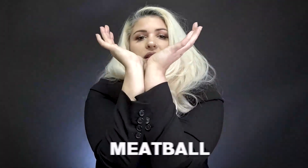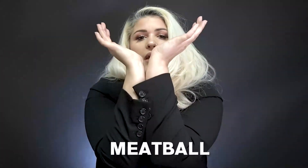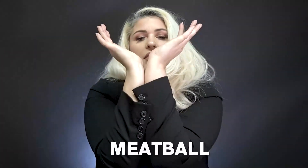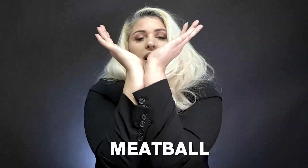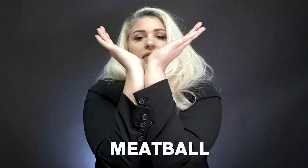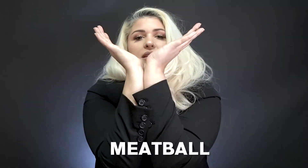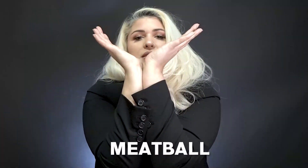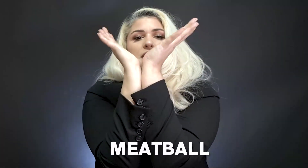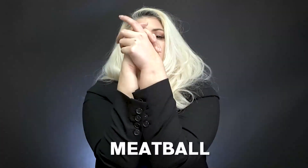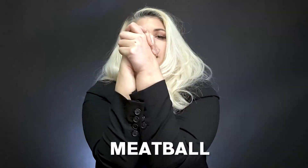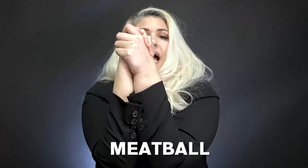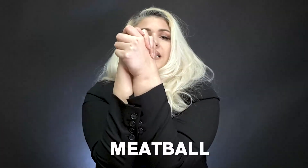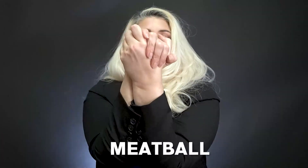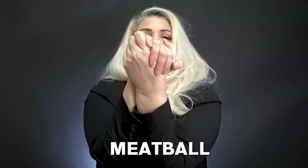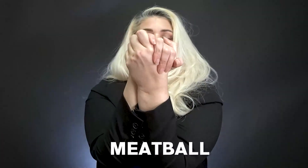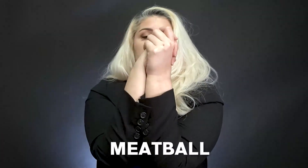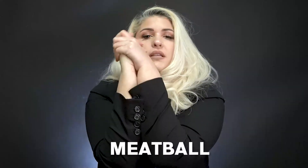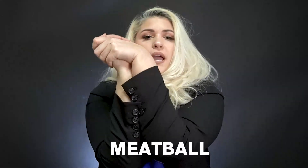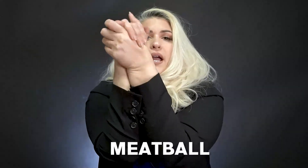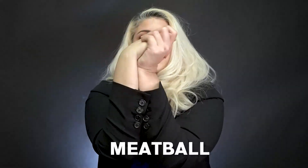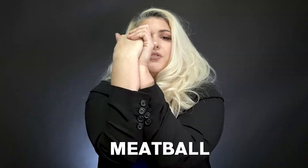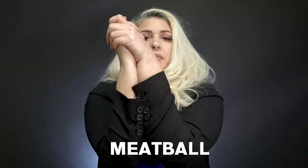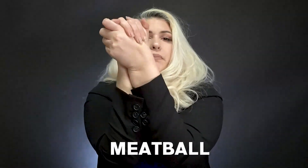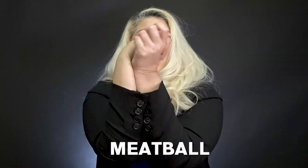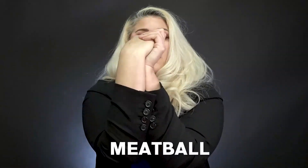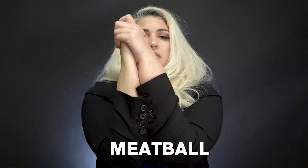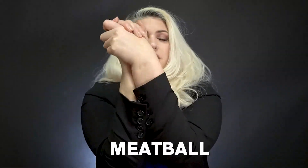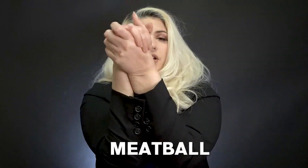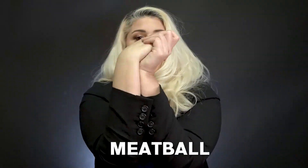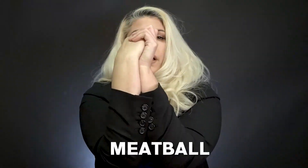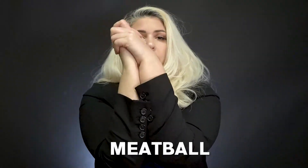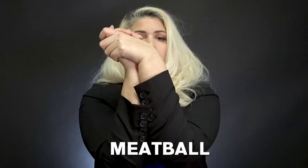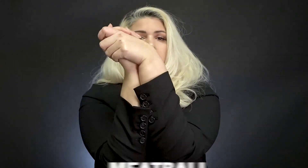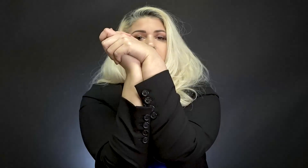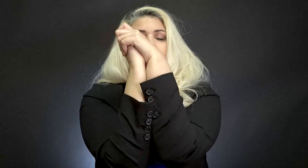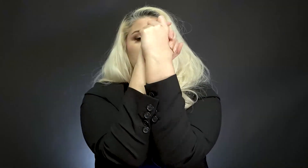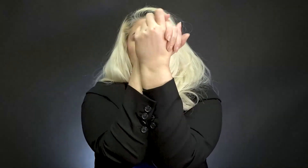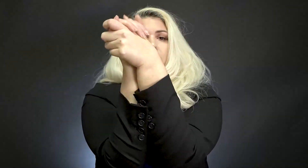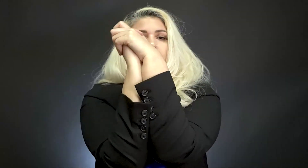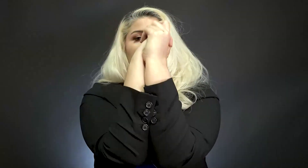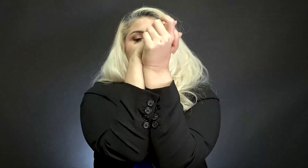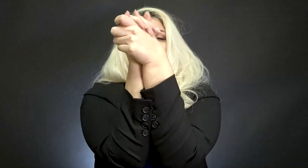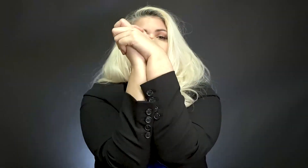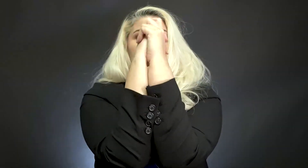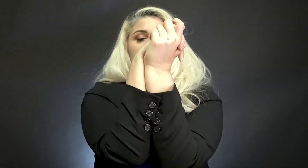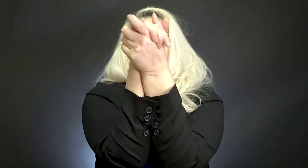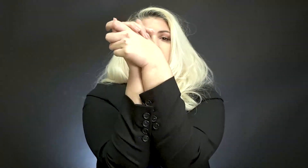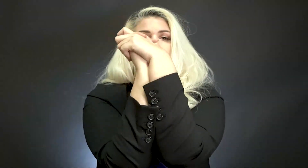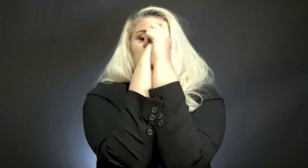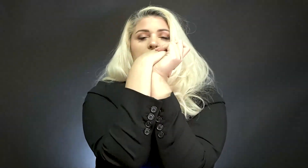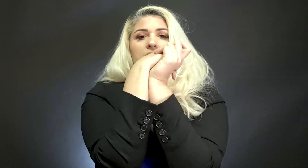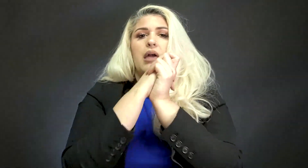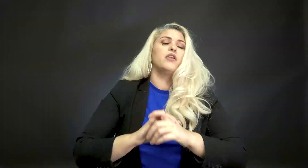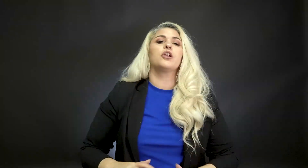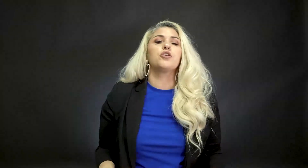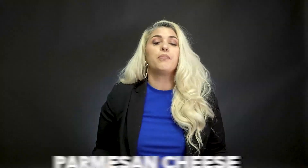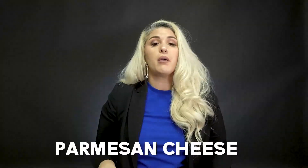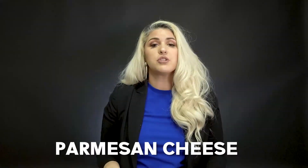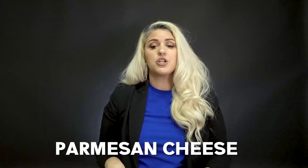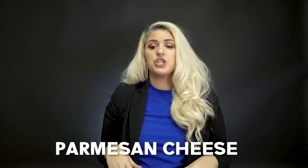together like this, clasp your hands, and do meatball. So you're going around in a circle. Now go the opposite way. And then you're gonna do Parmesan